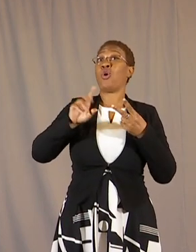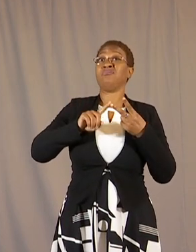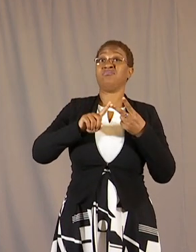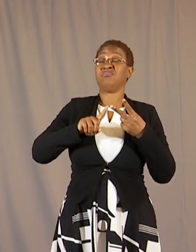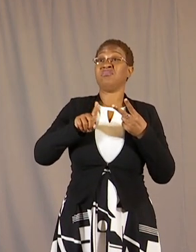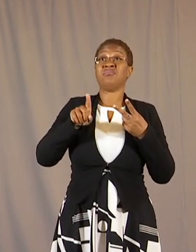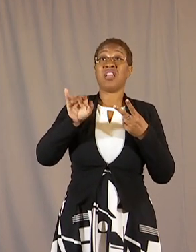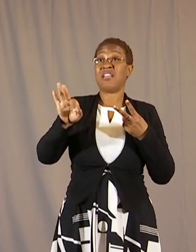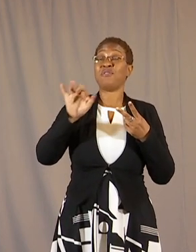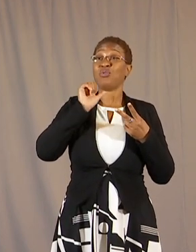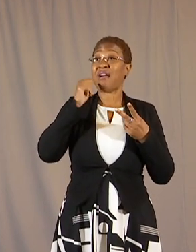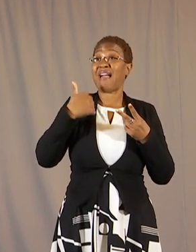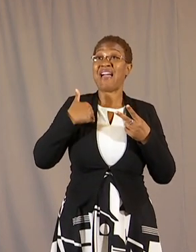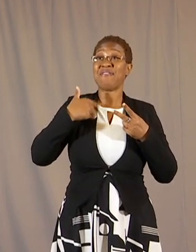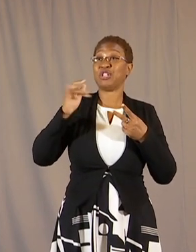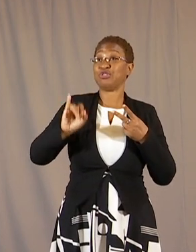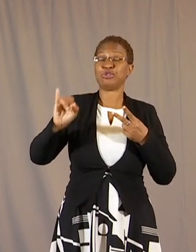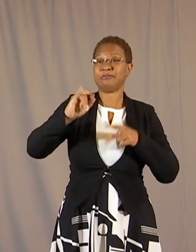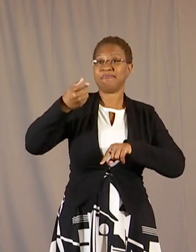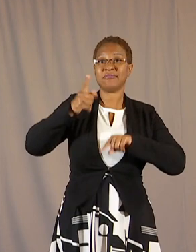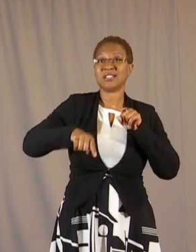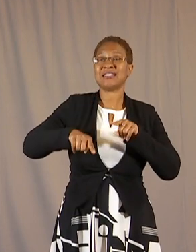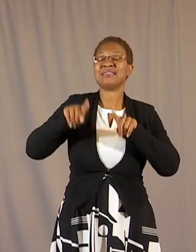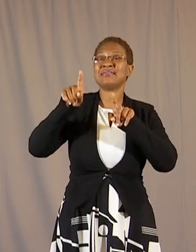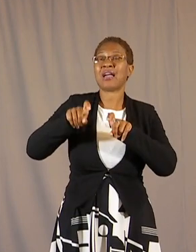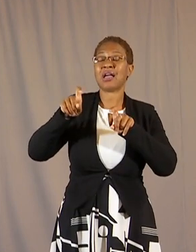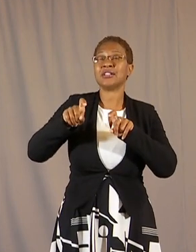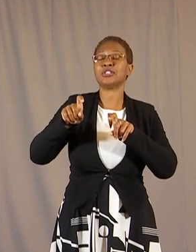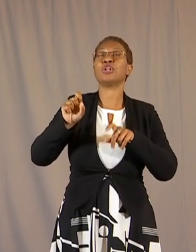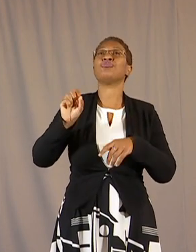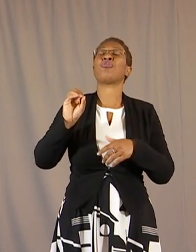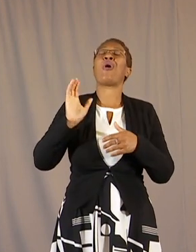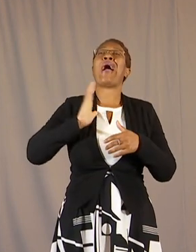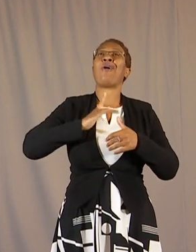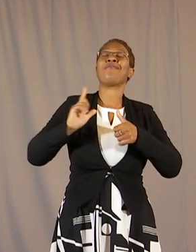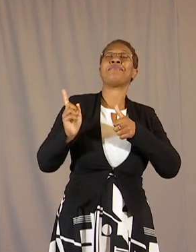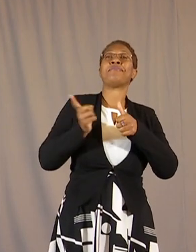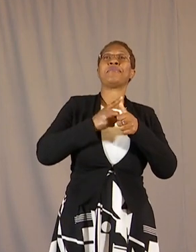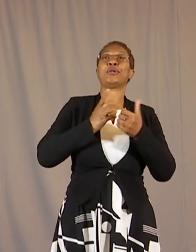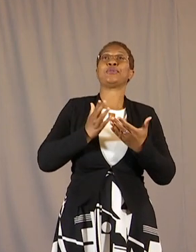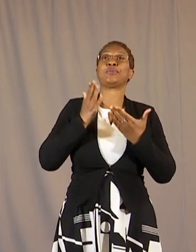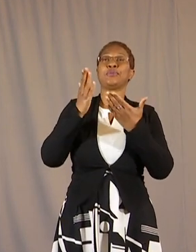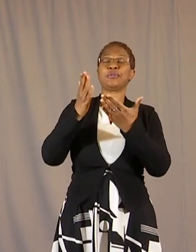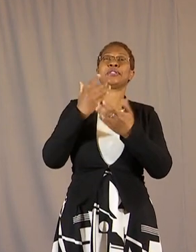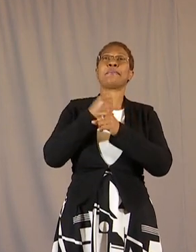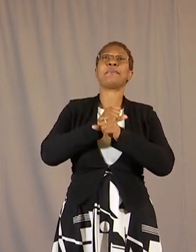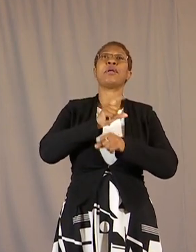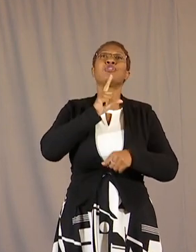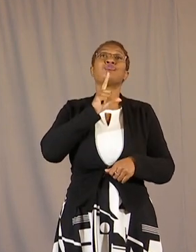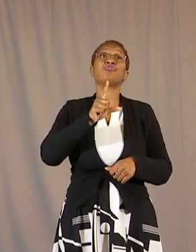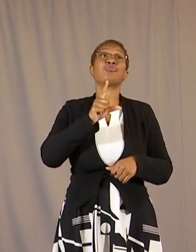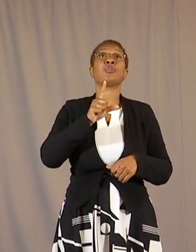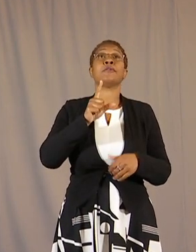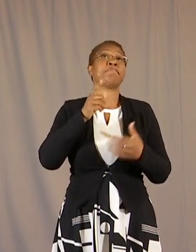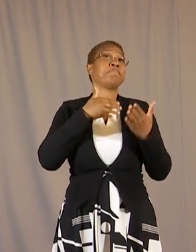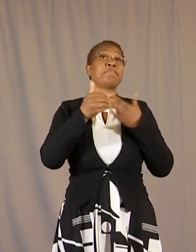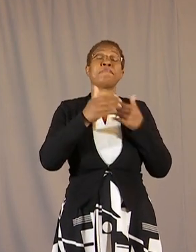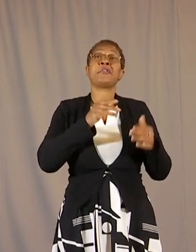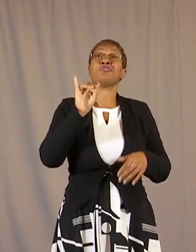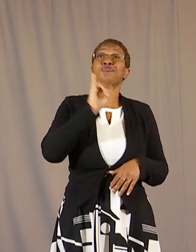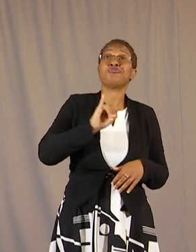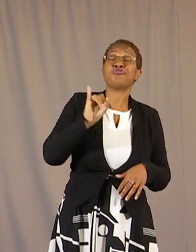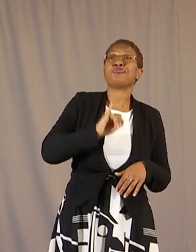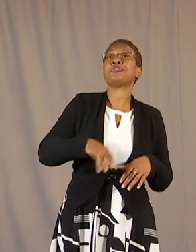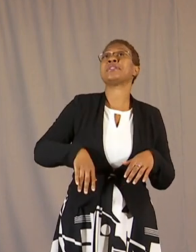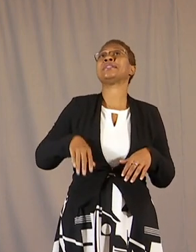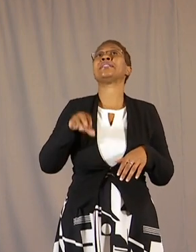to get tested. So I think about one of our first recommendations was to expand that testing criteria, especially